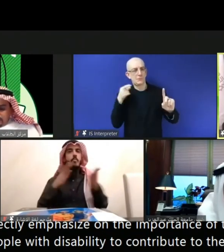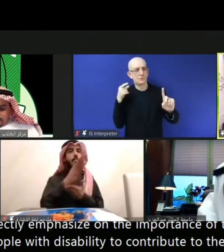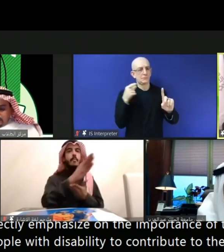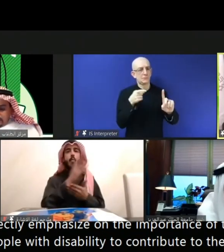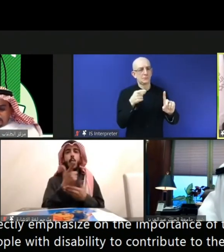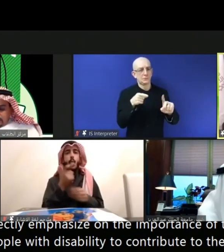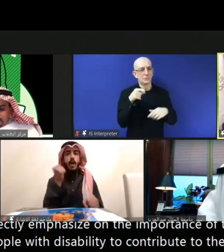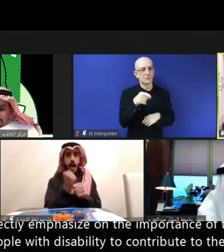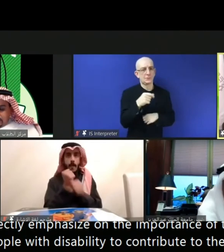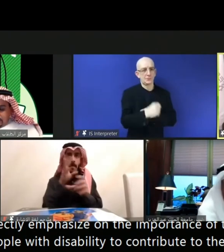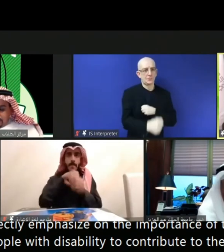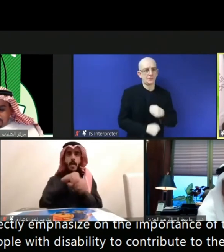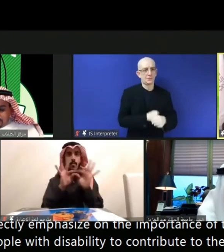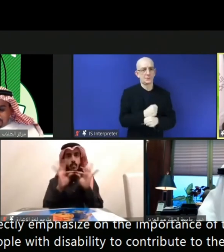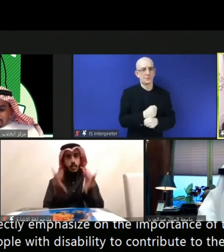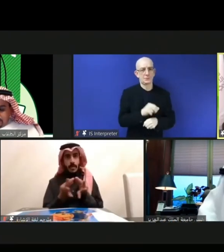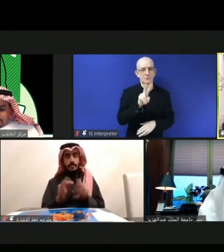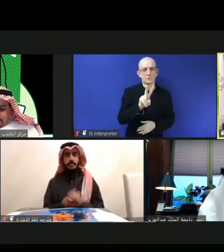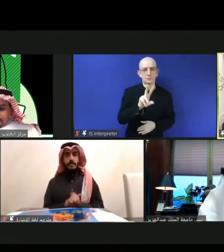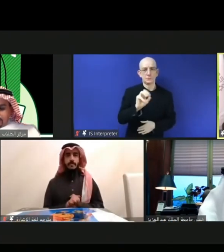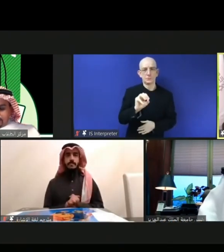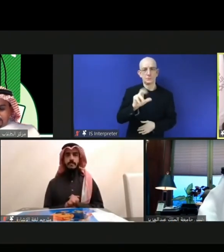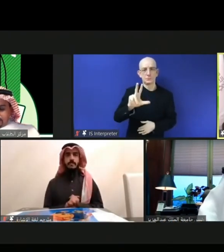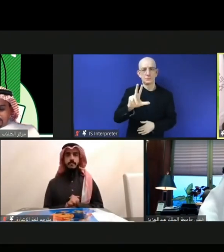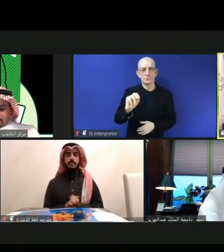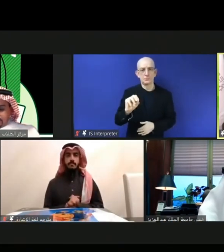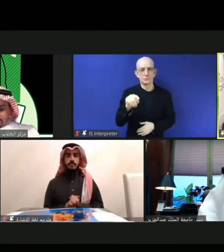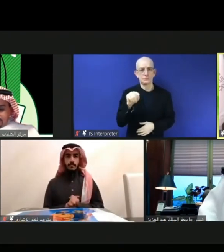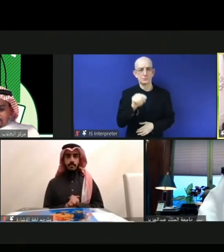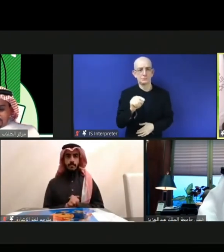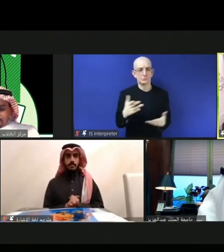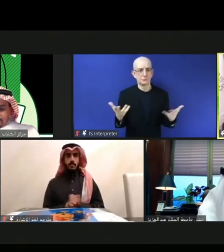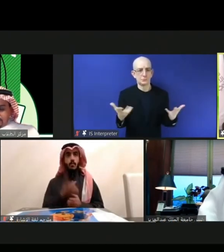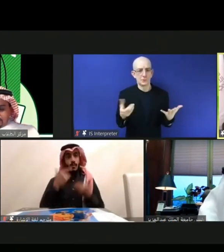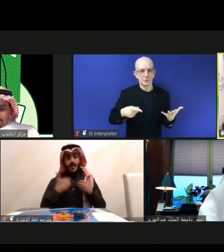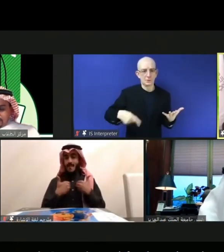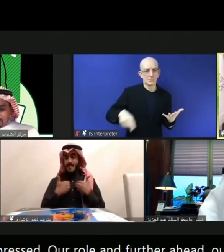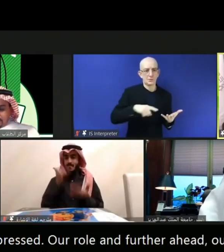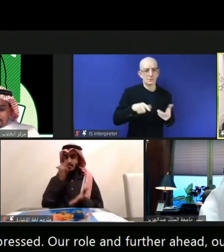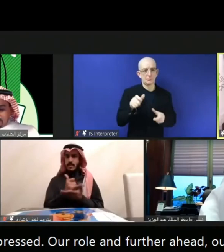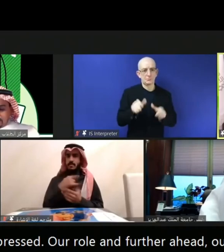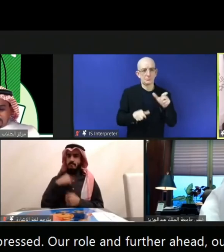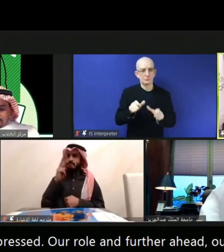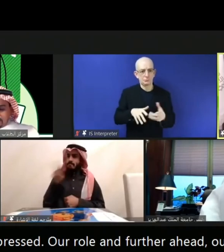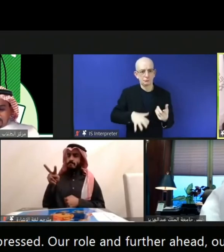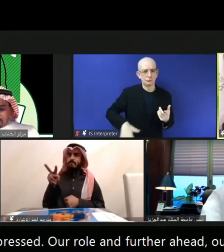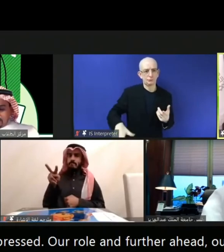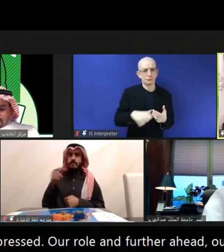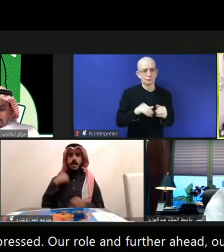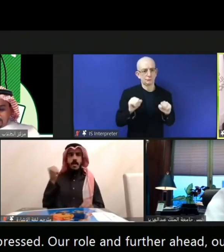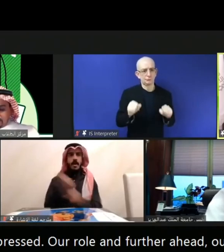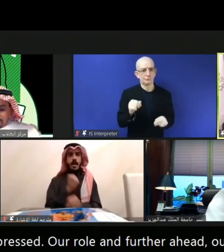employment, which embraced our role and further had our responsibility toward providing adequate